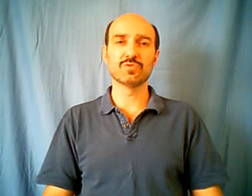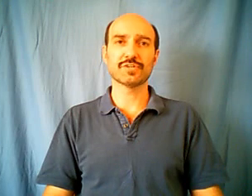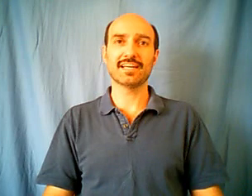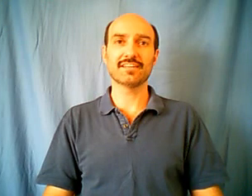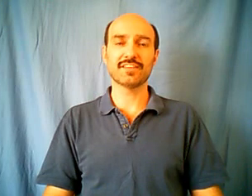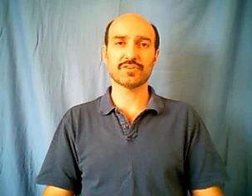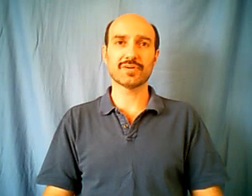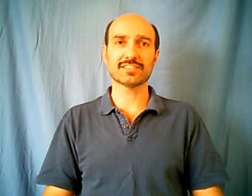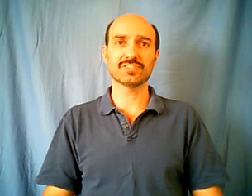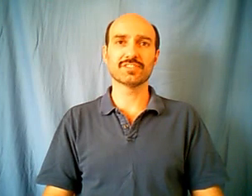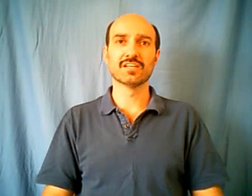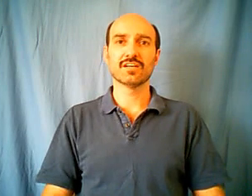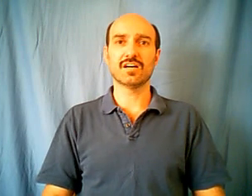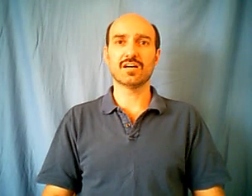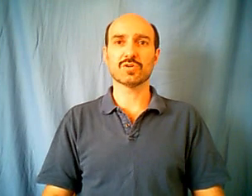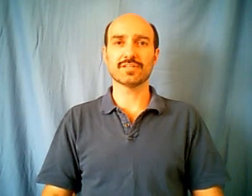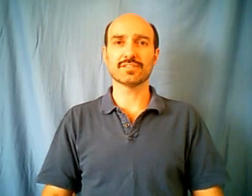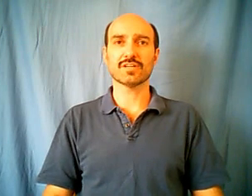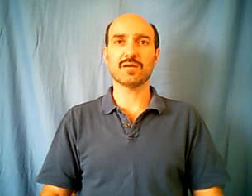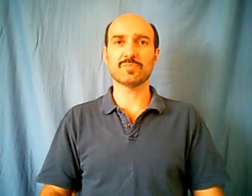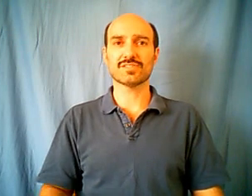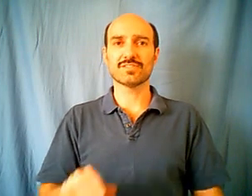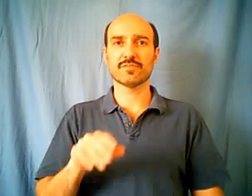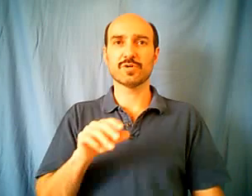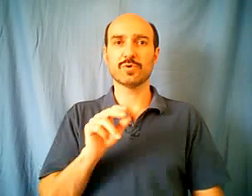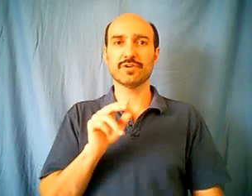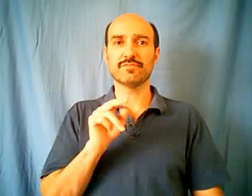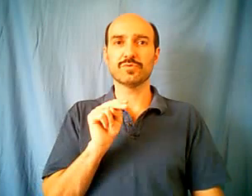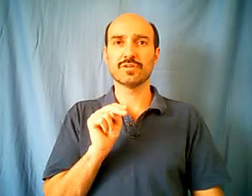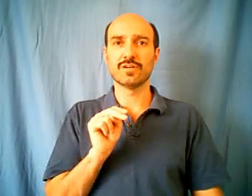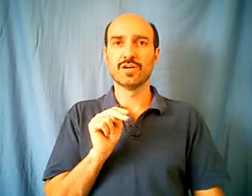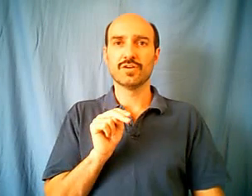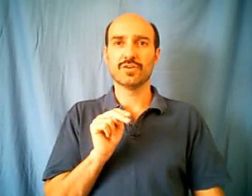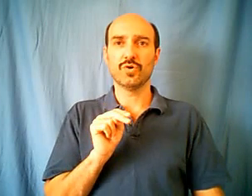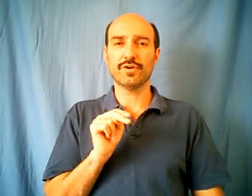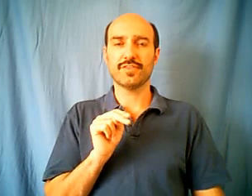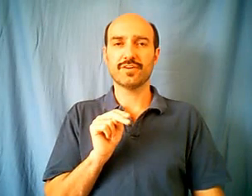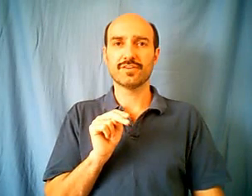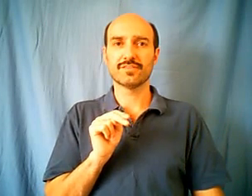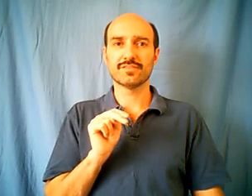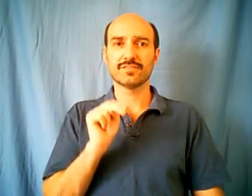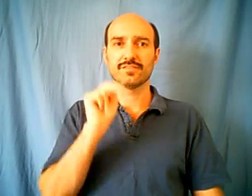your hand in that direction according to the compass from your point of view. North,